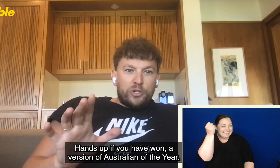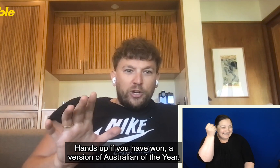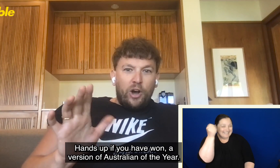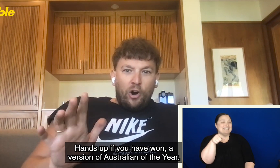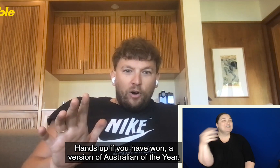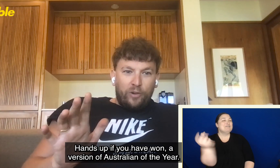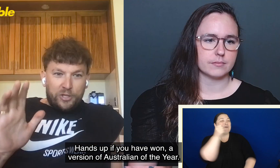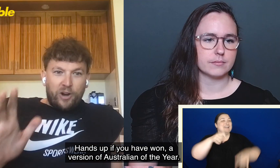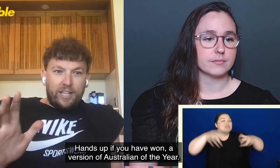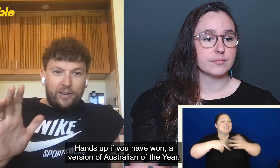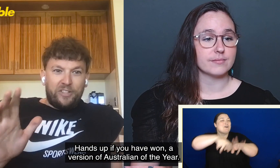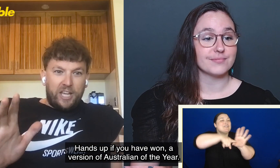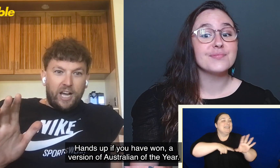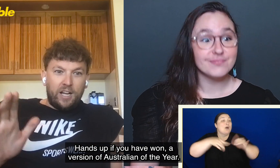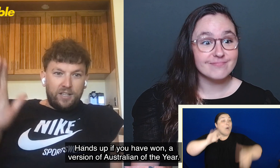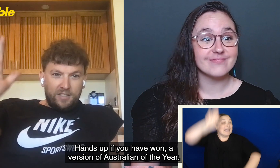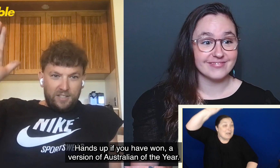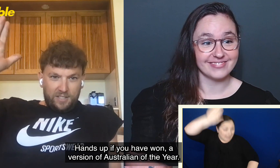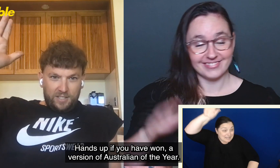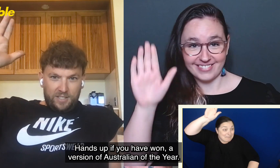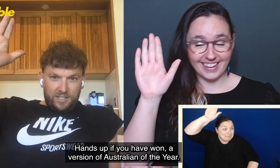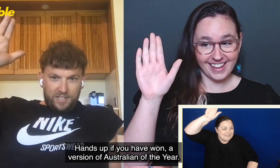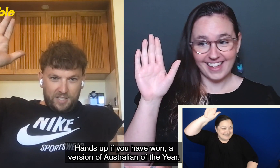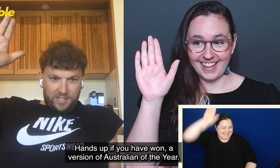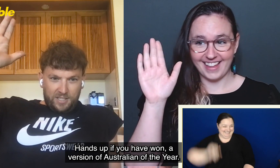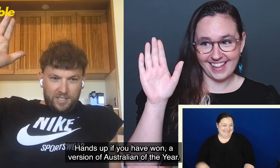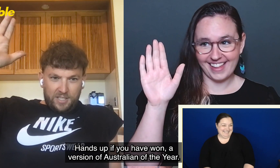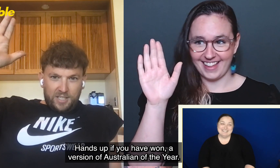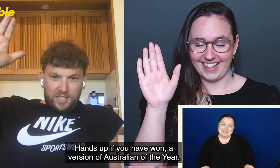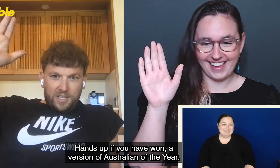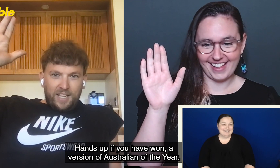a version of Australian of the Year.